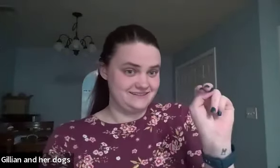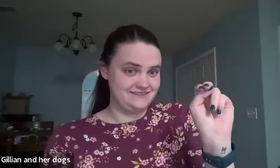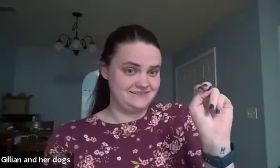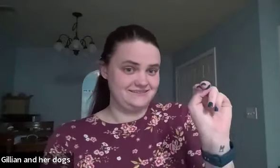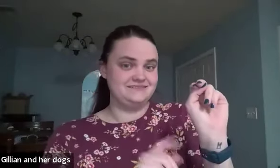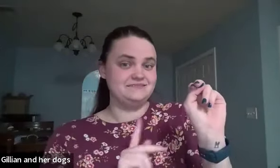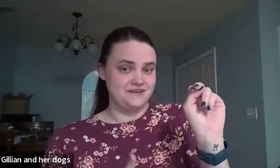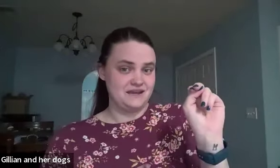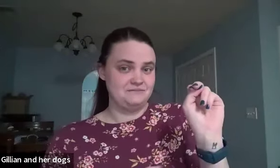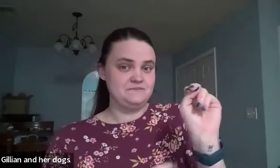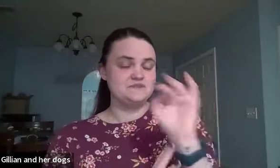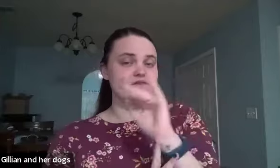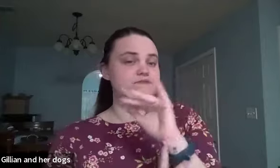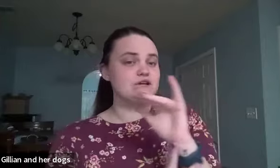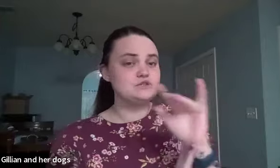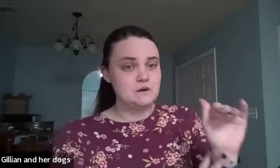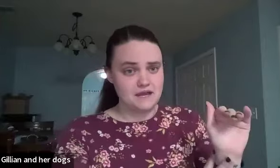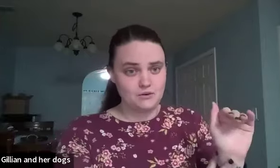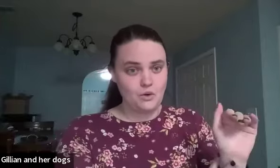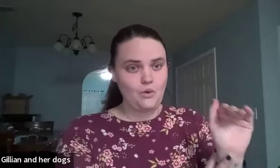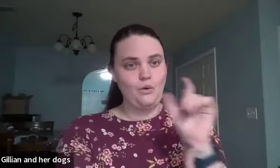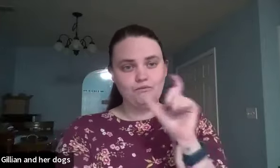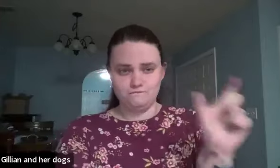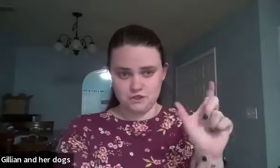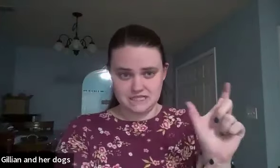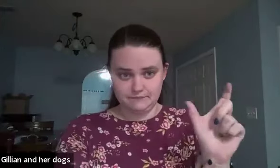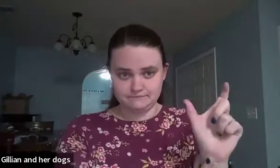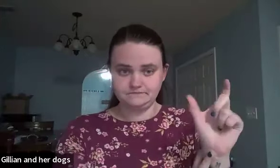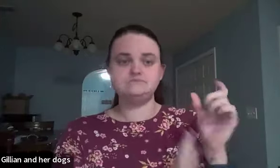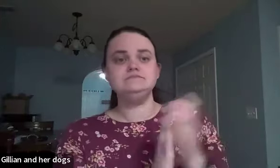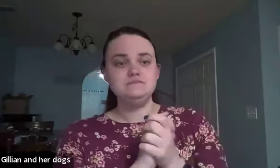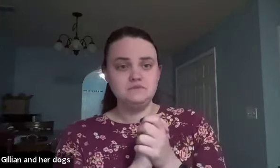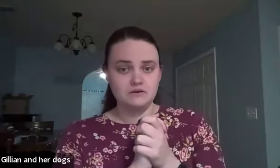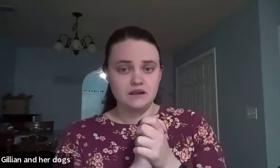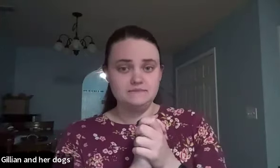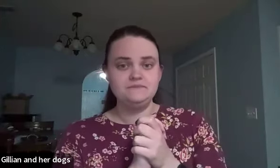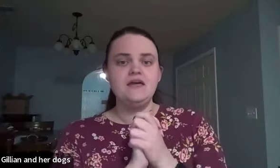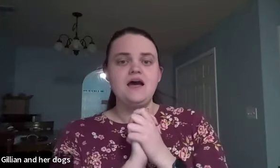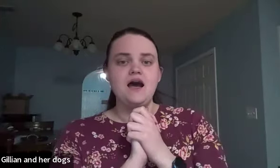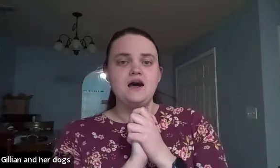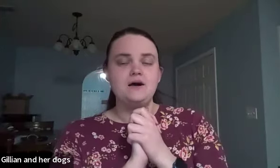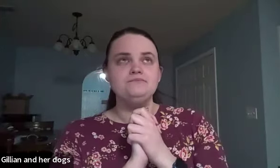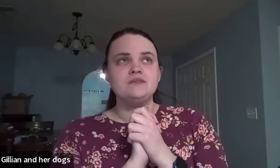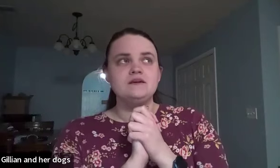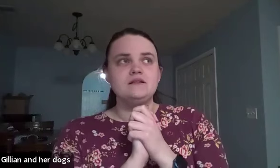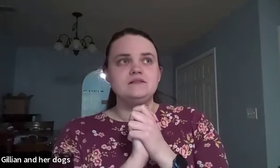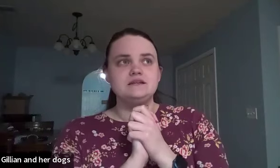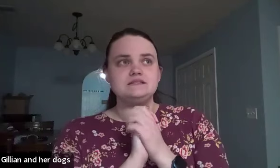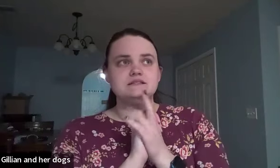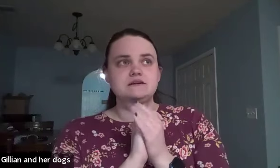Jillian. Okay. So I'd finger spell my whole first name. All right. Let's see.